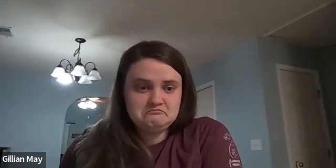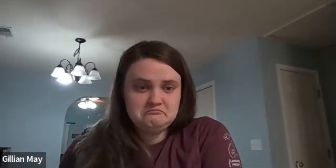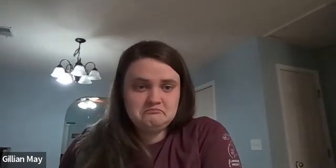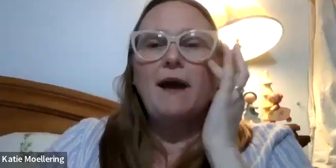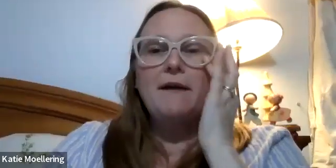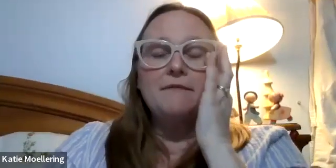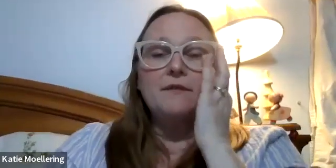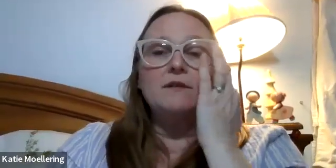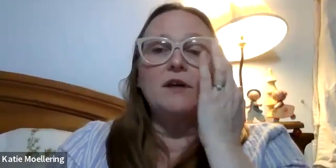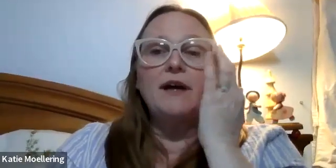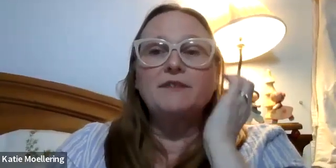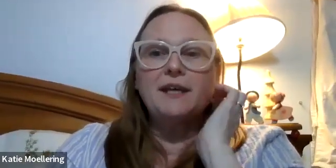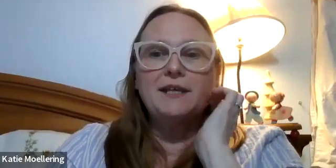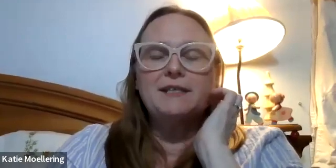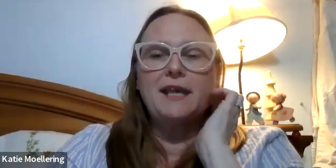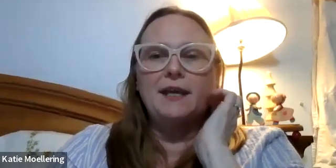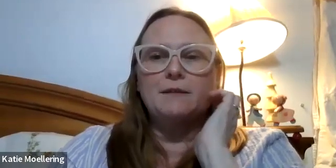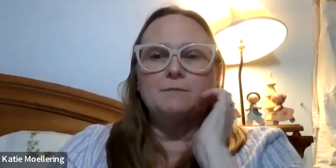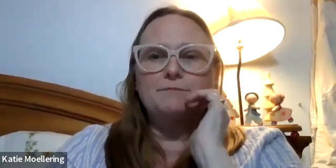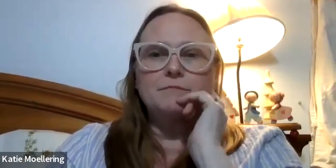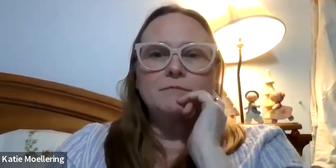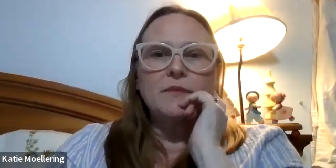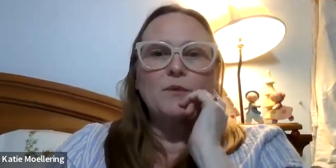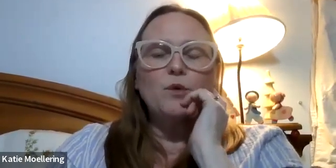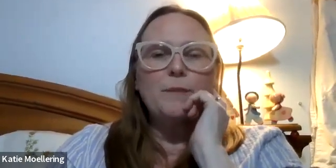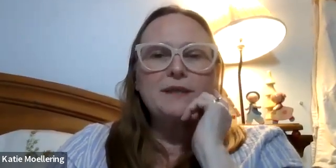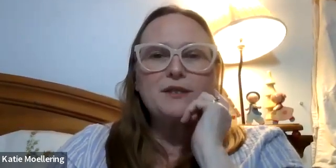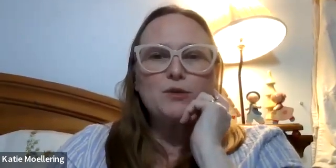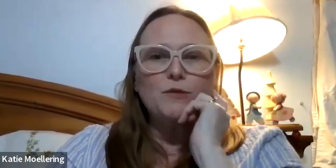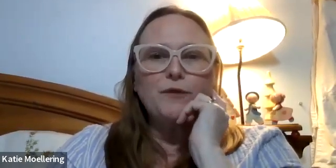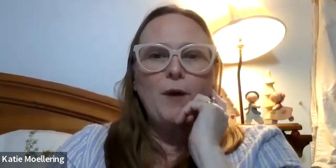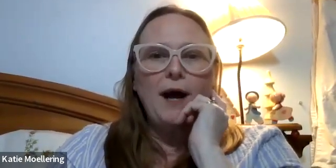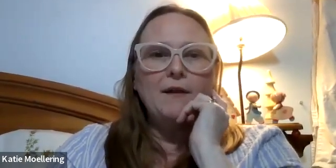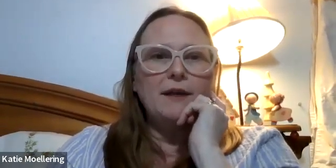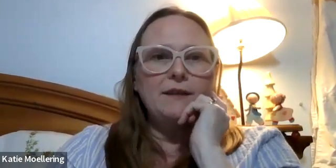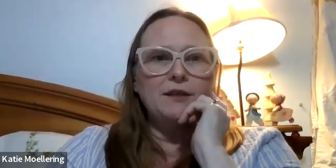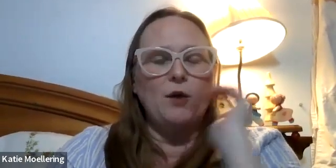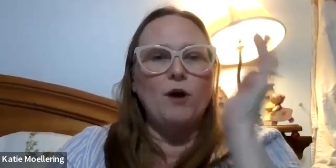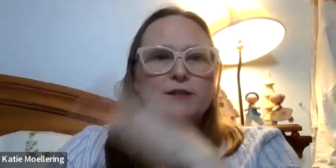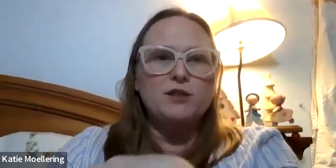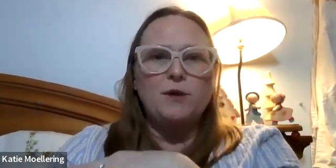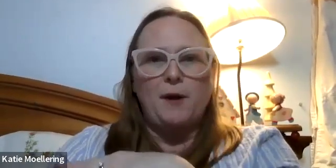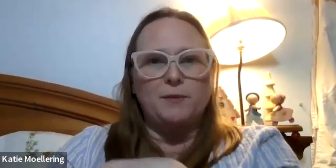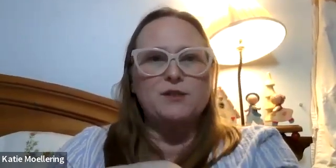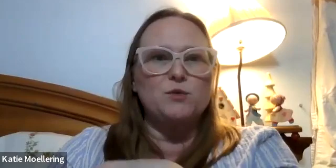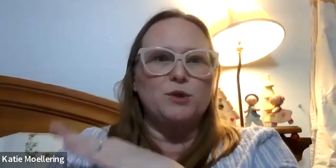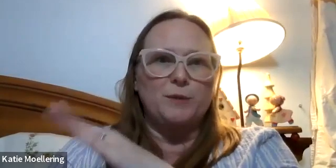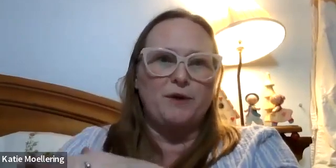Gillian, do y'all have kids that will be at the school for a while and then go on to a public school or a